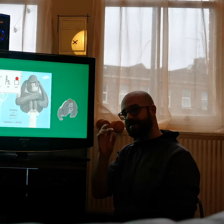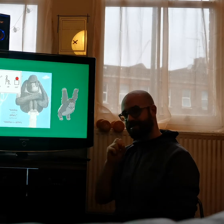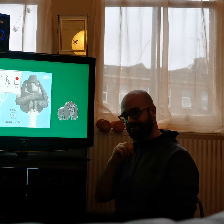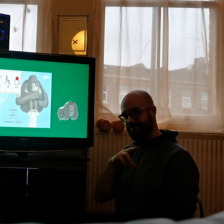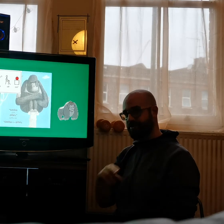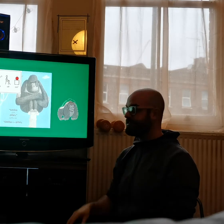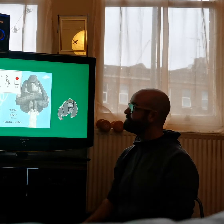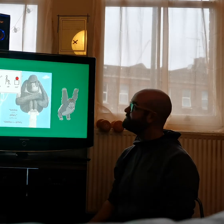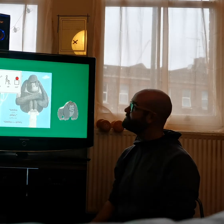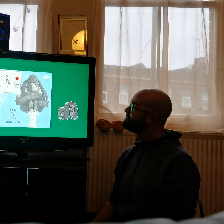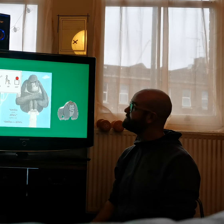Asked the frog.